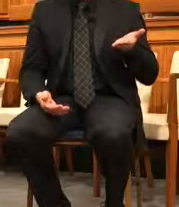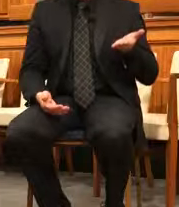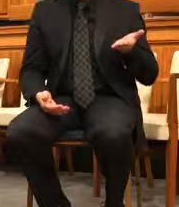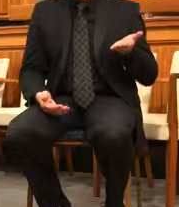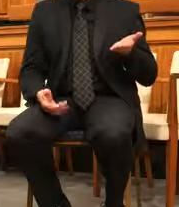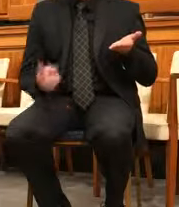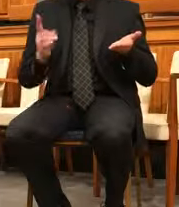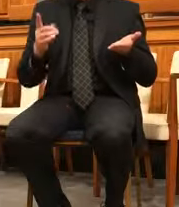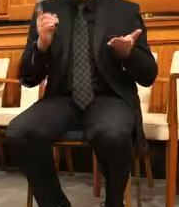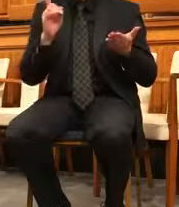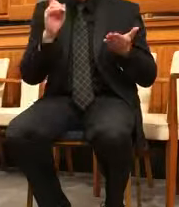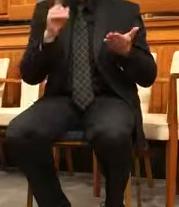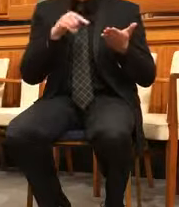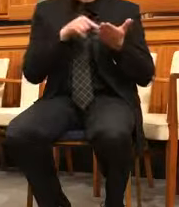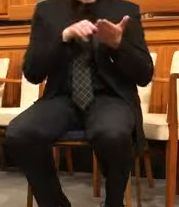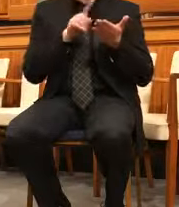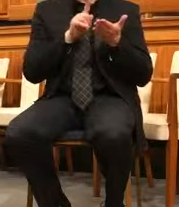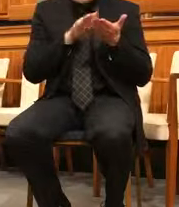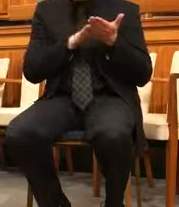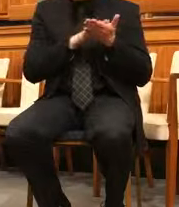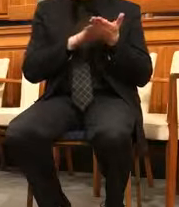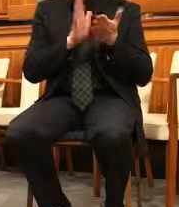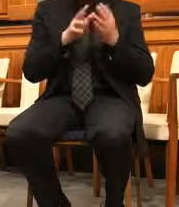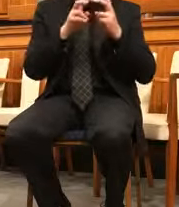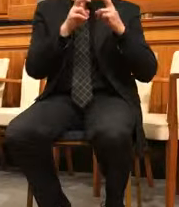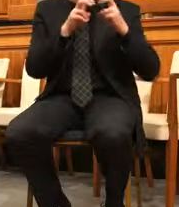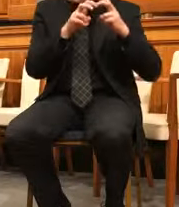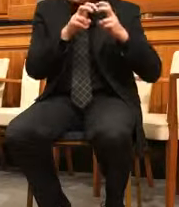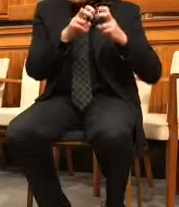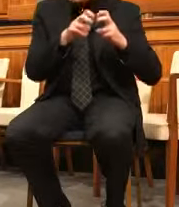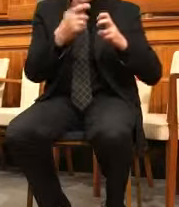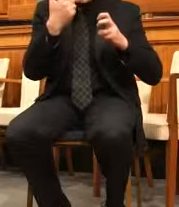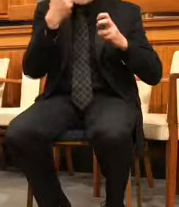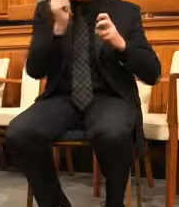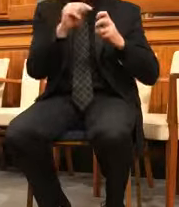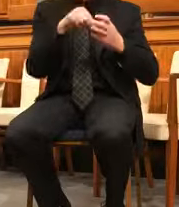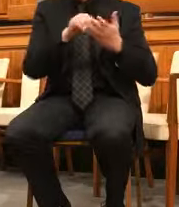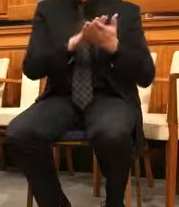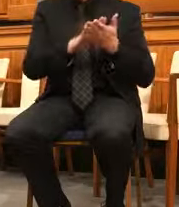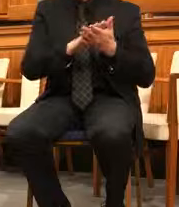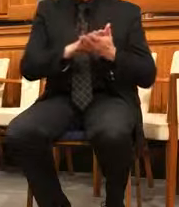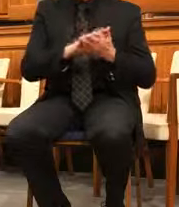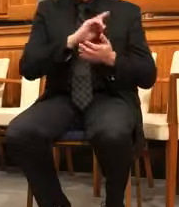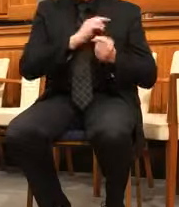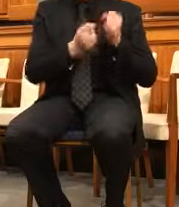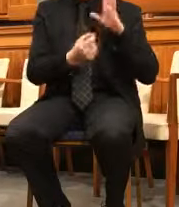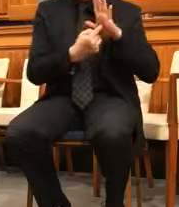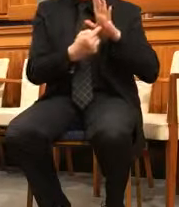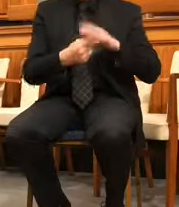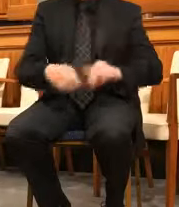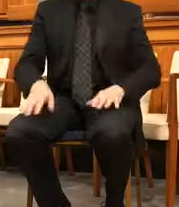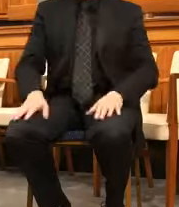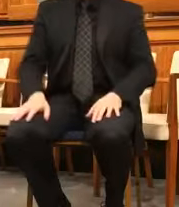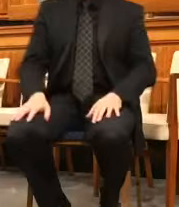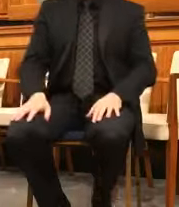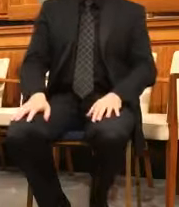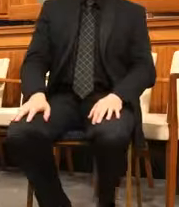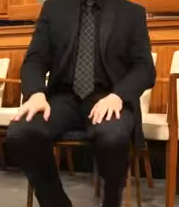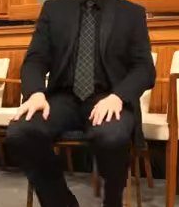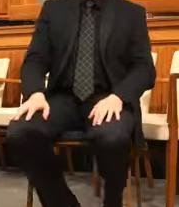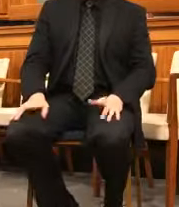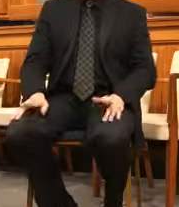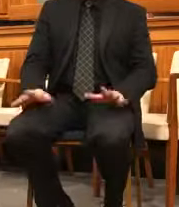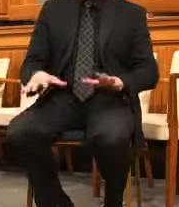this. It's so tremendously important. First of all, we need to deal with some